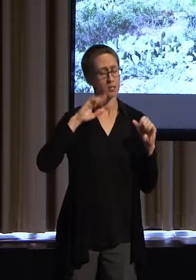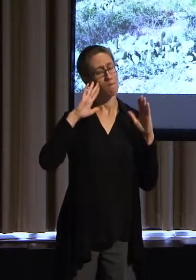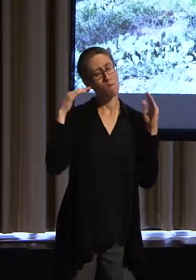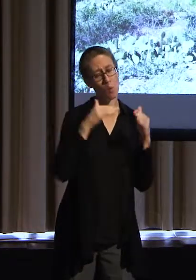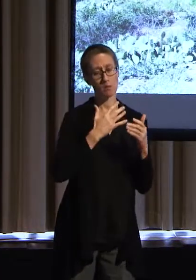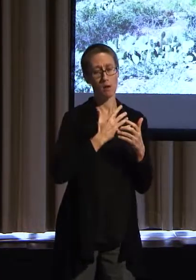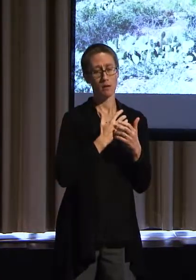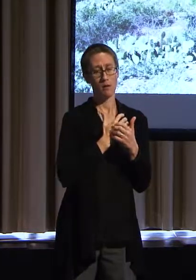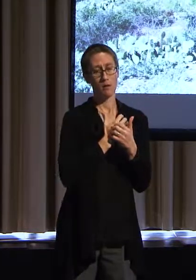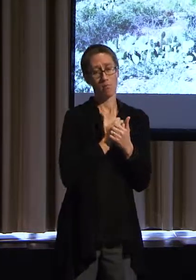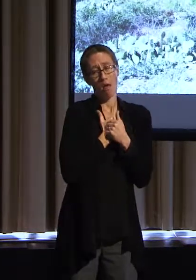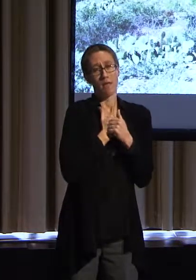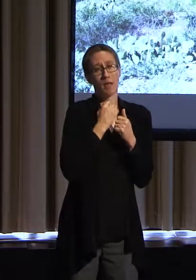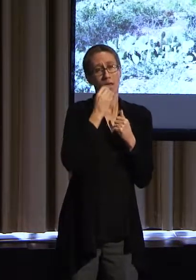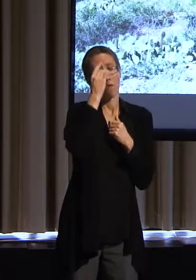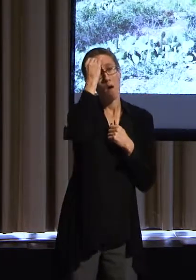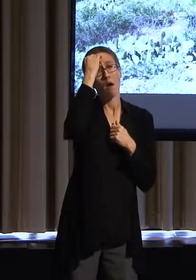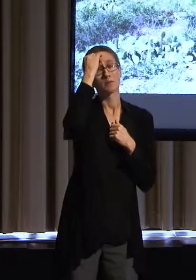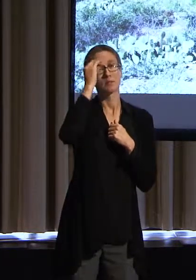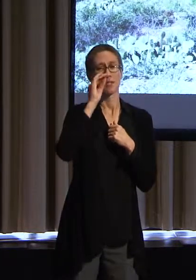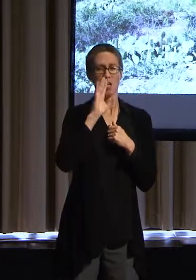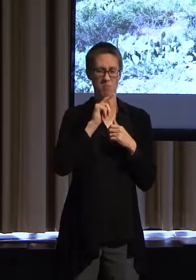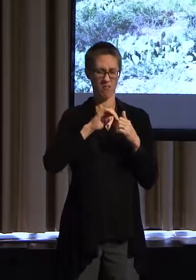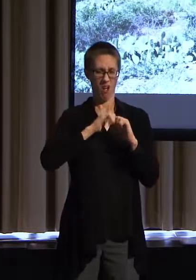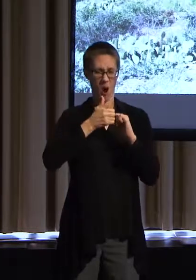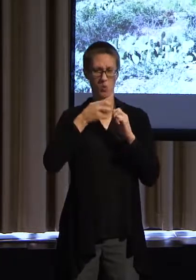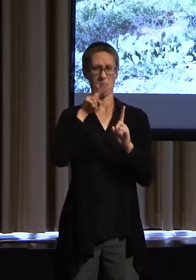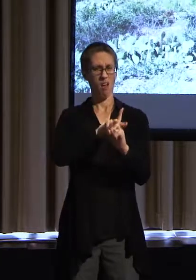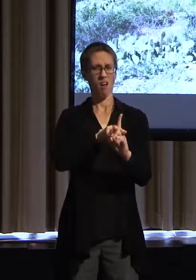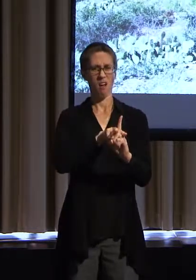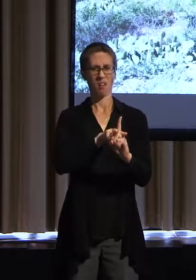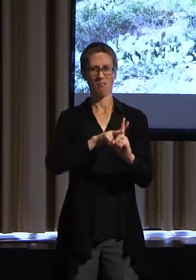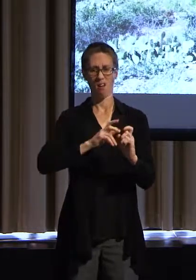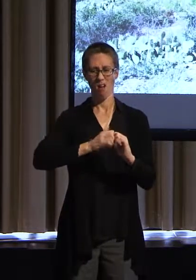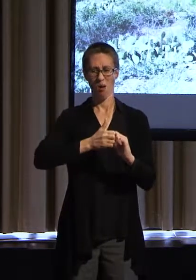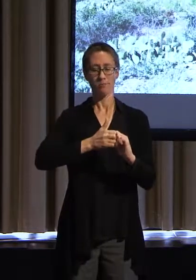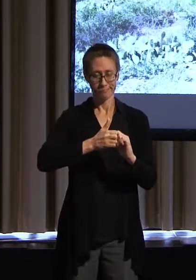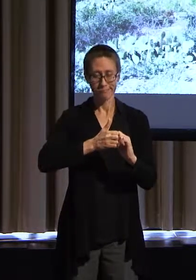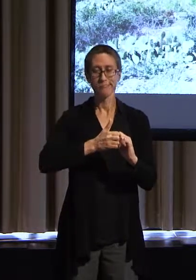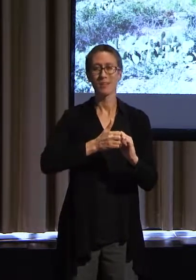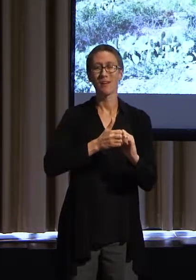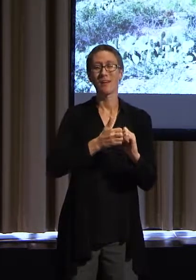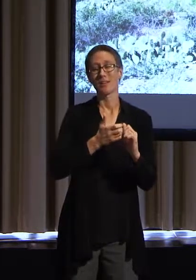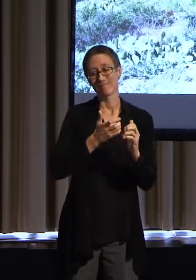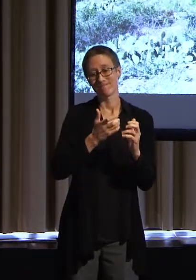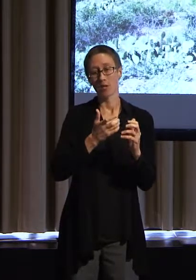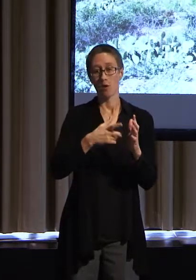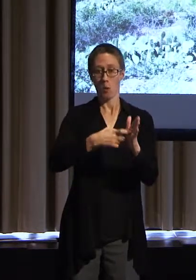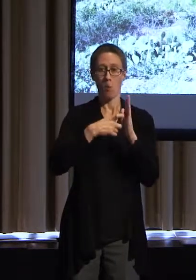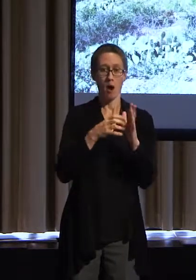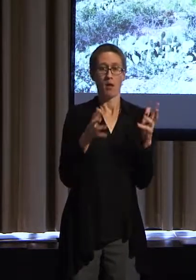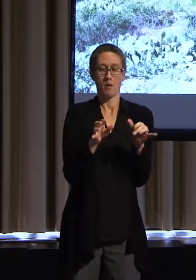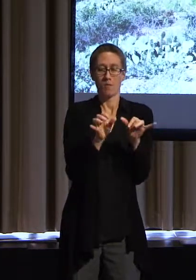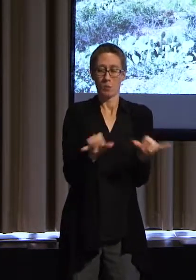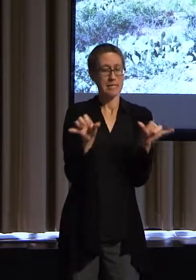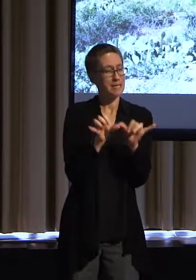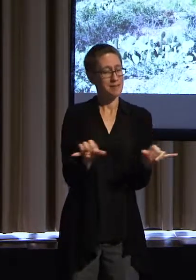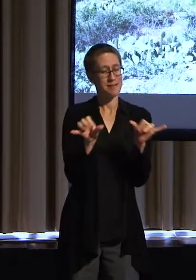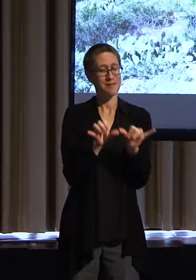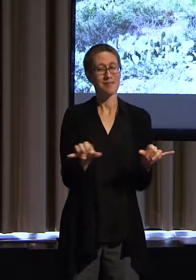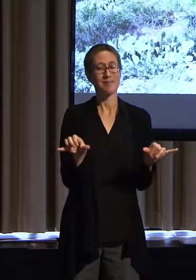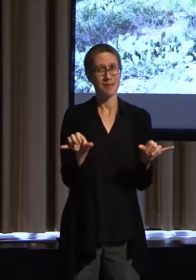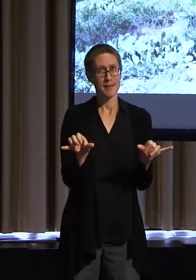the practicalities of putting this advice into action, a lot of it rested on routine, having a routine.